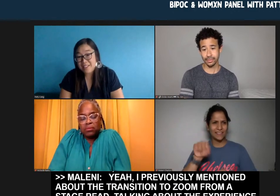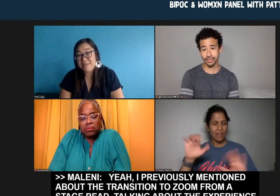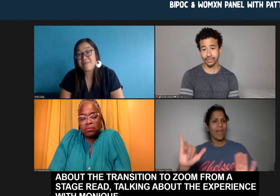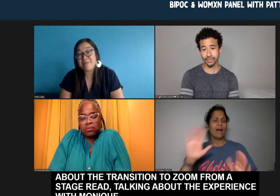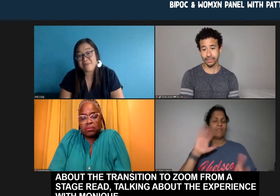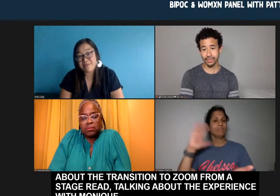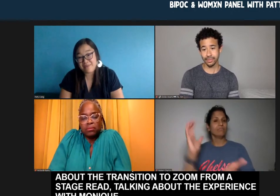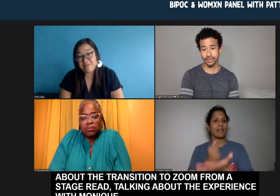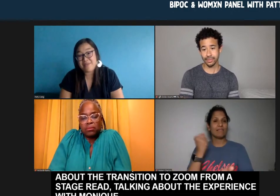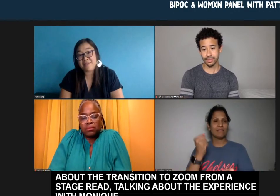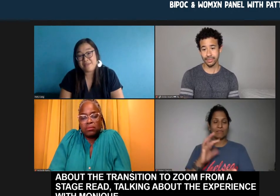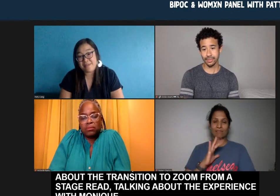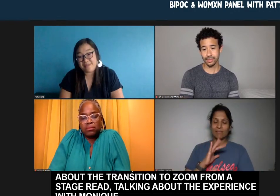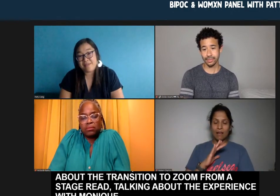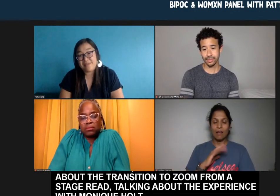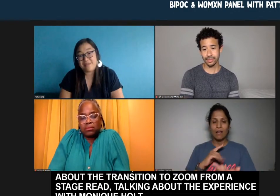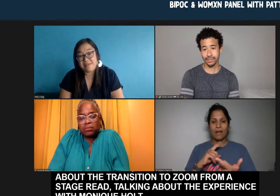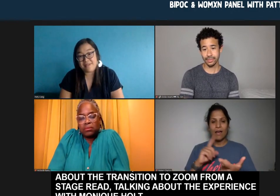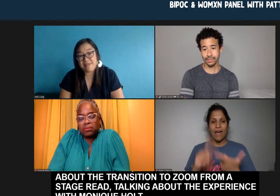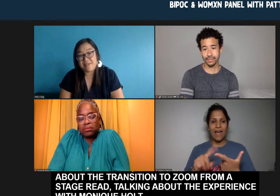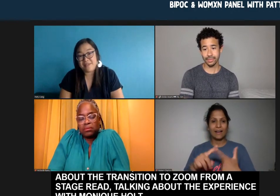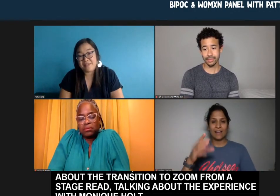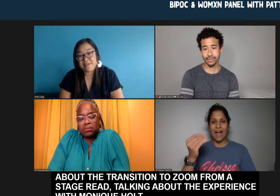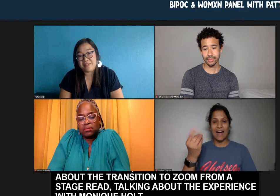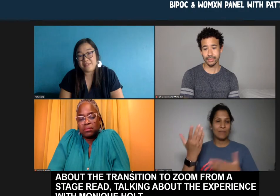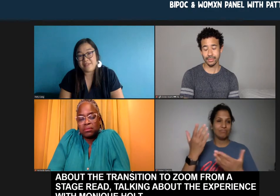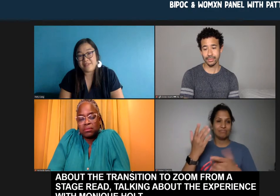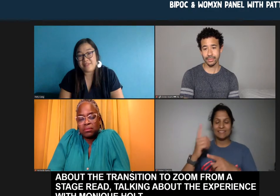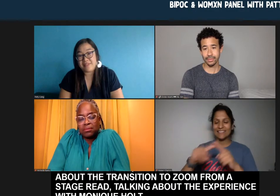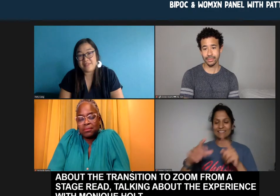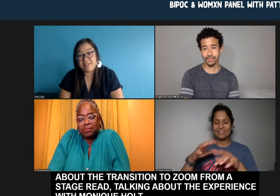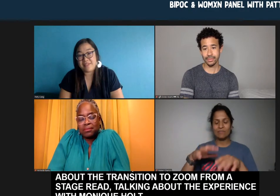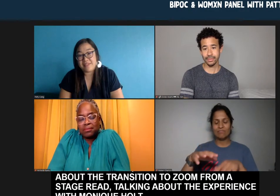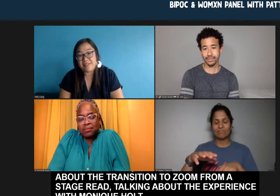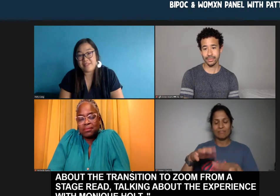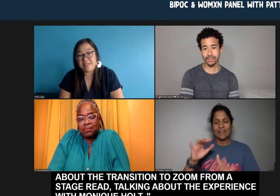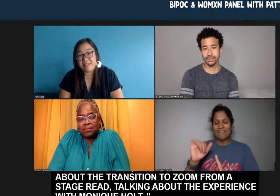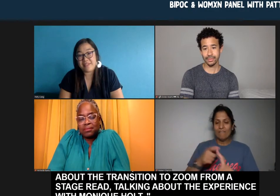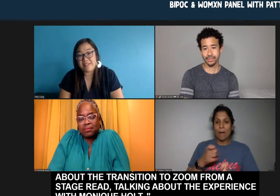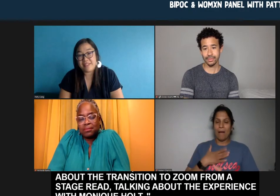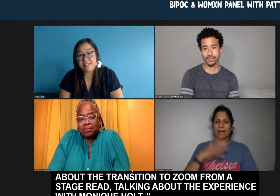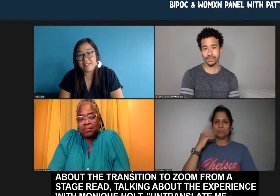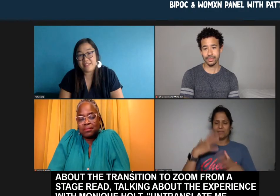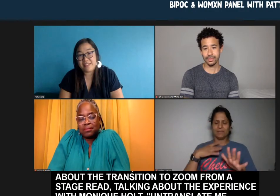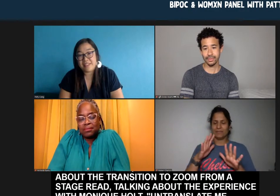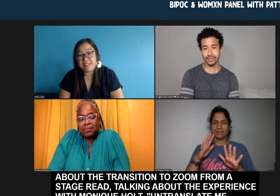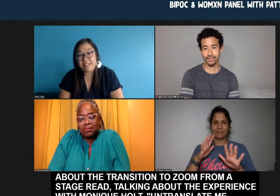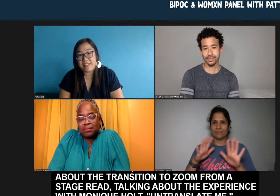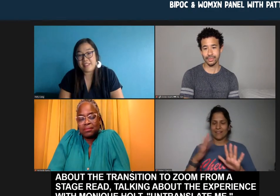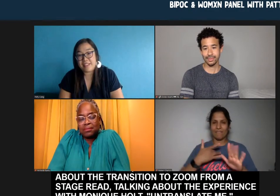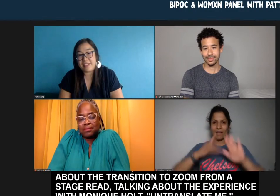Untranslate Me. And it was really interesting to have to make that transition. And from my